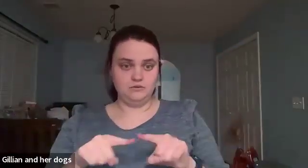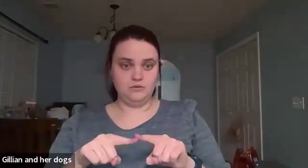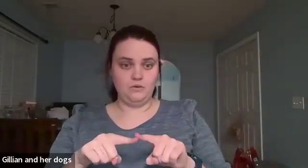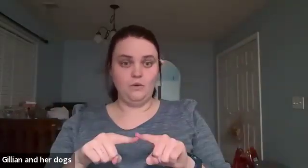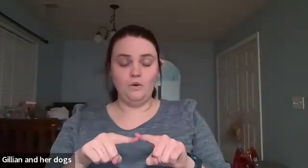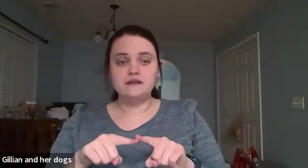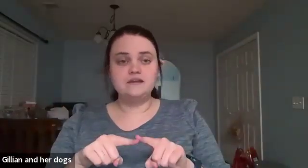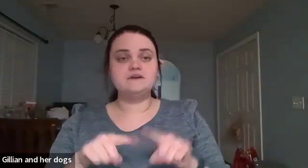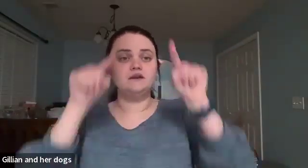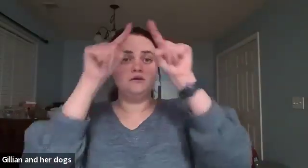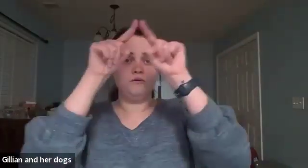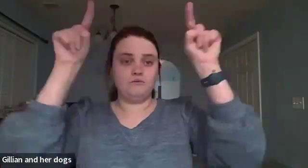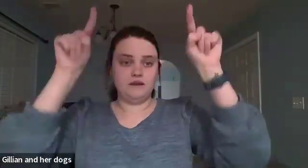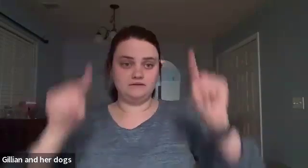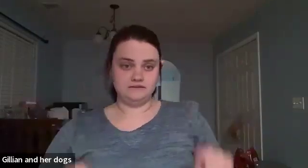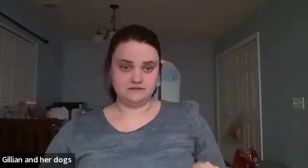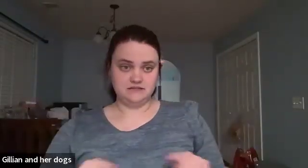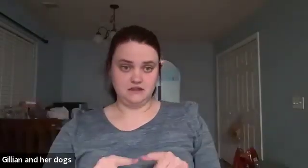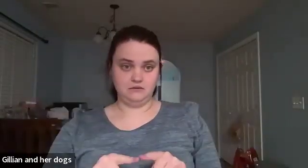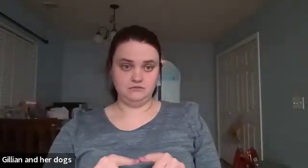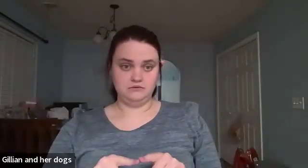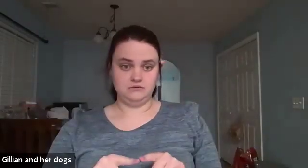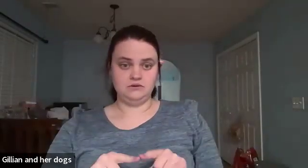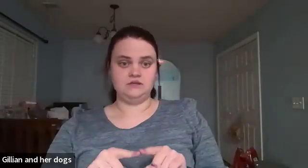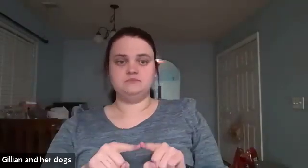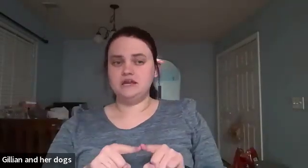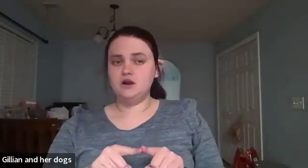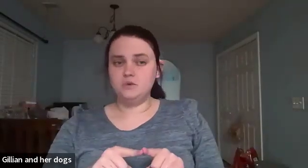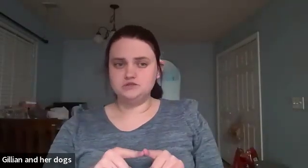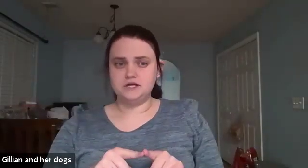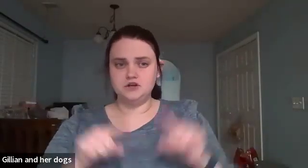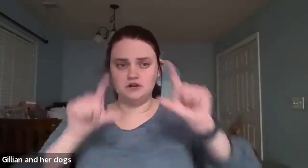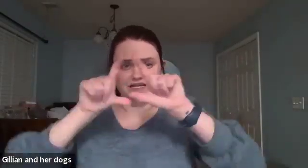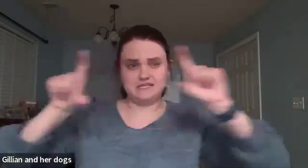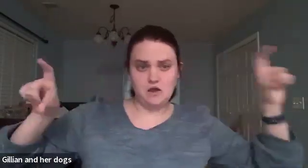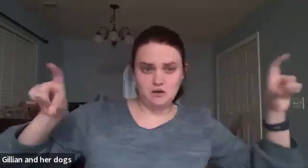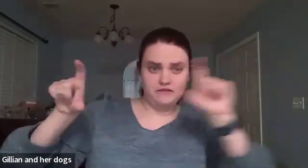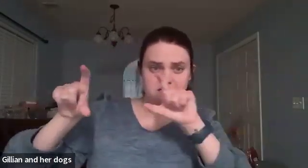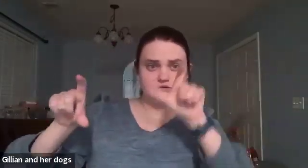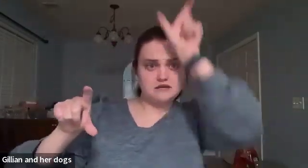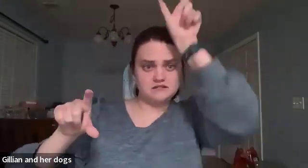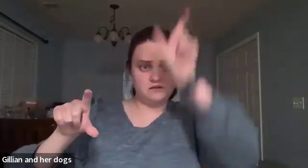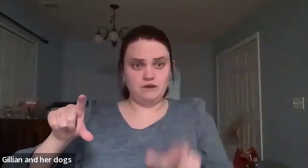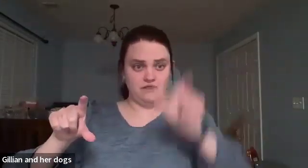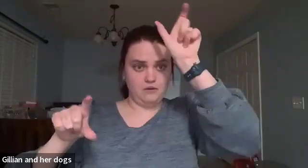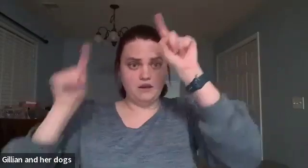Rectangle. Or even rectangle. Depending on which way you're talking. Is it a long way this way? Is it a long way that